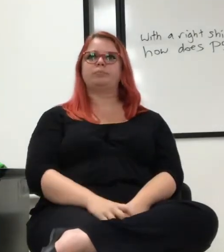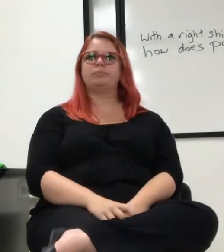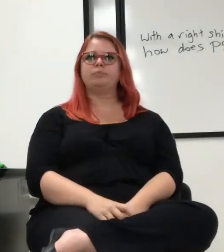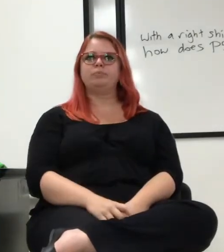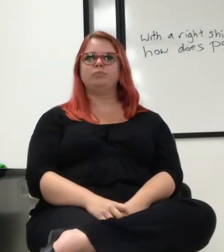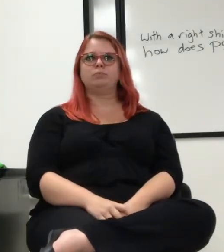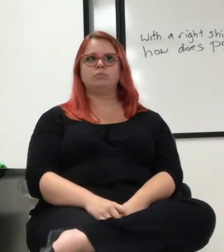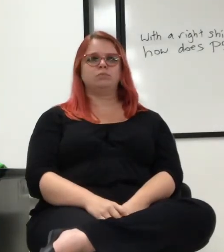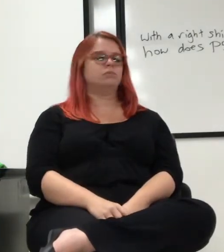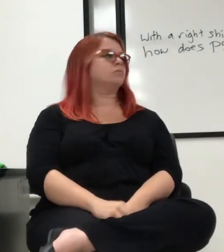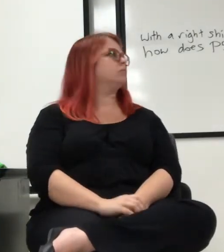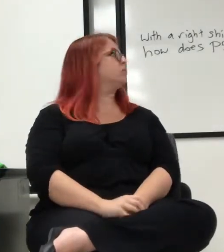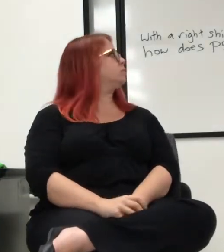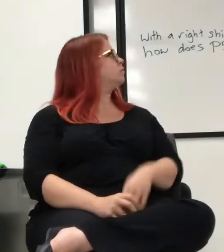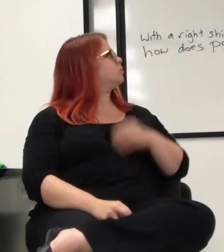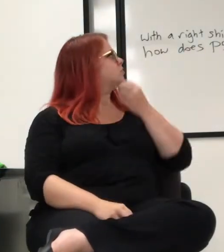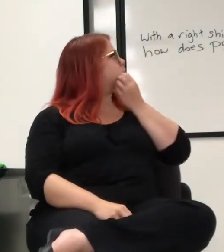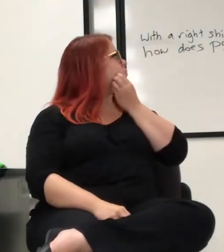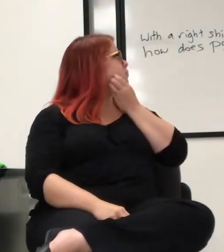Whatever this is.